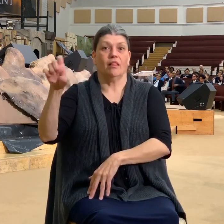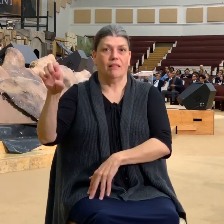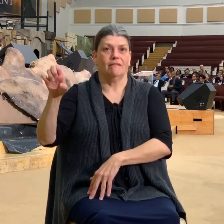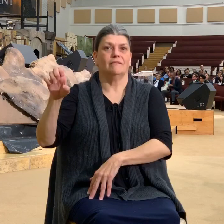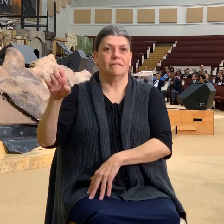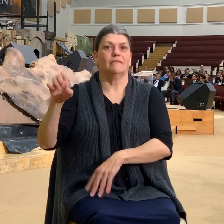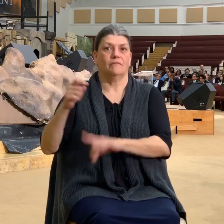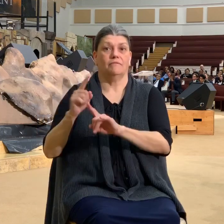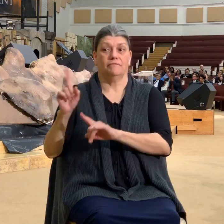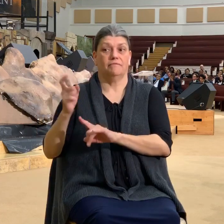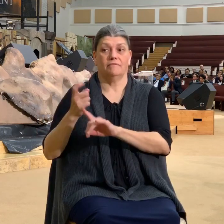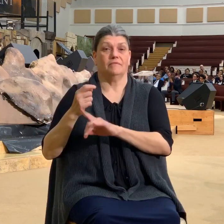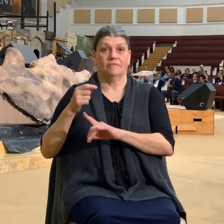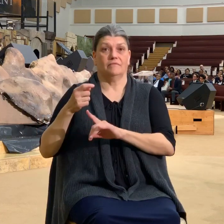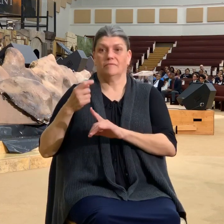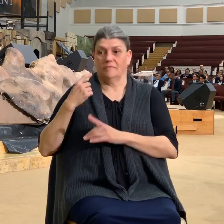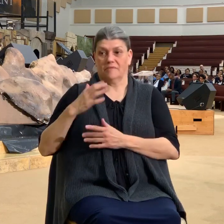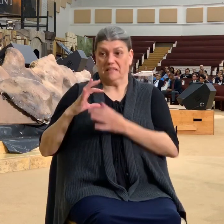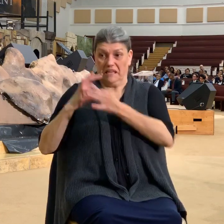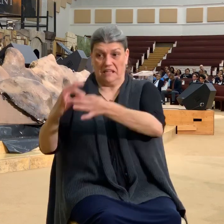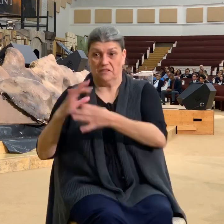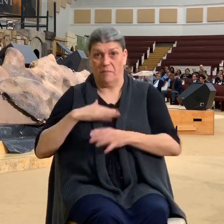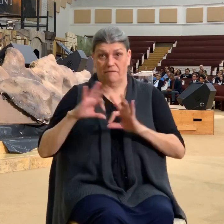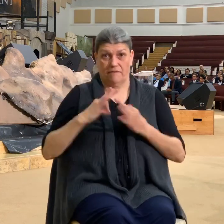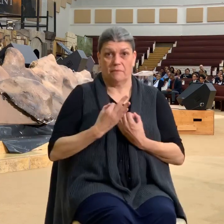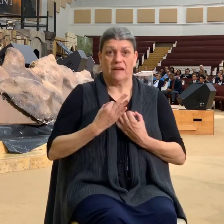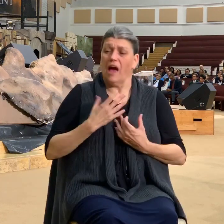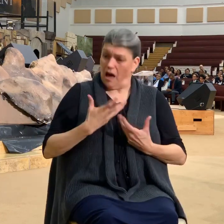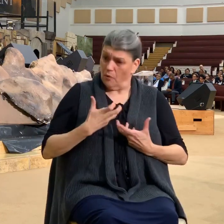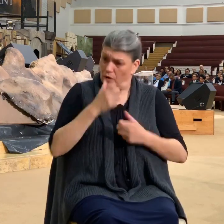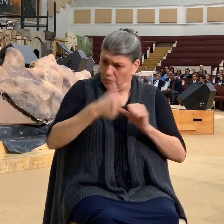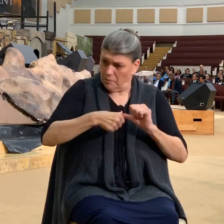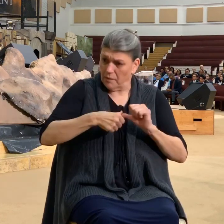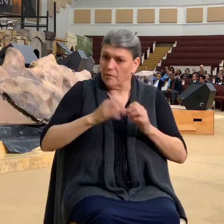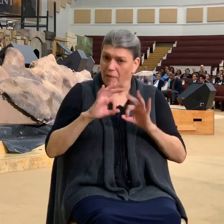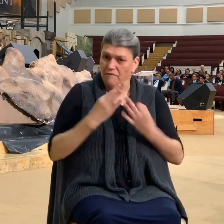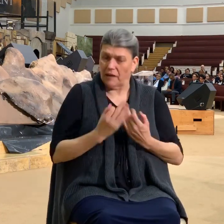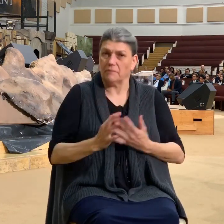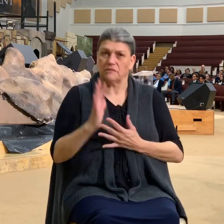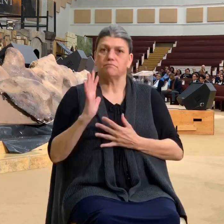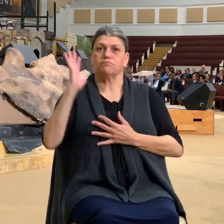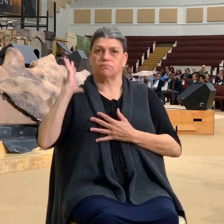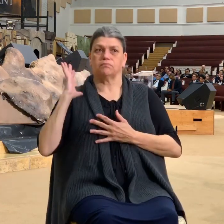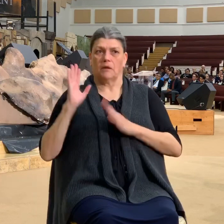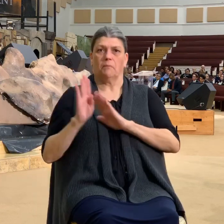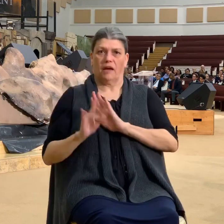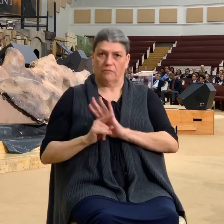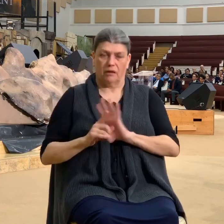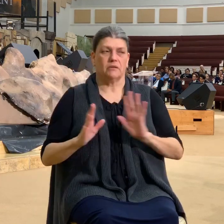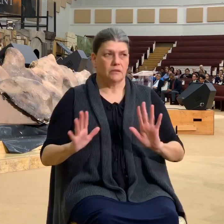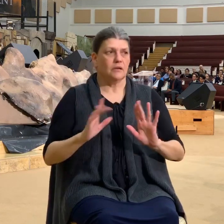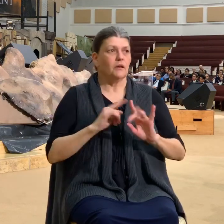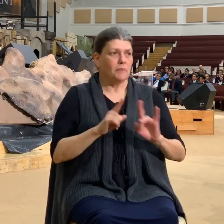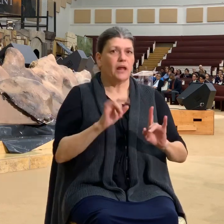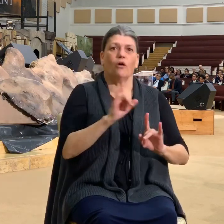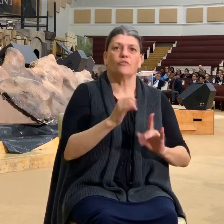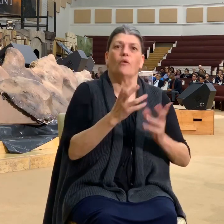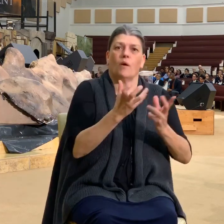tonight because I wanted to remember my family roots, and I wanted to remember our family roots in this